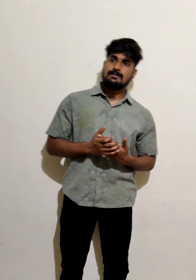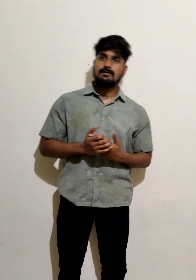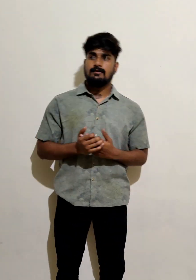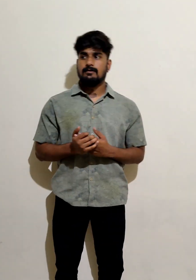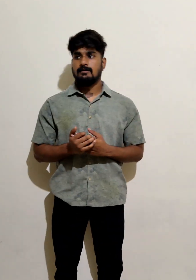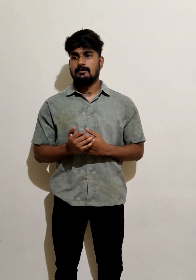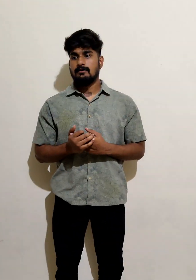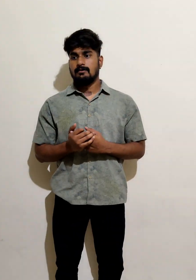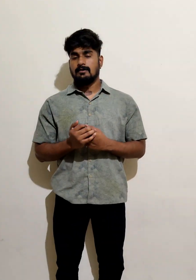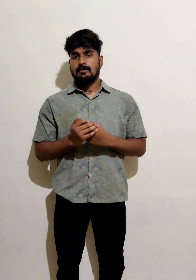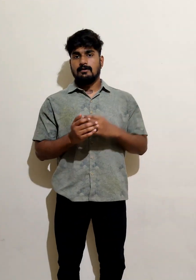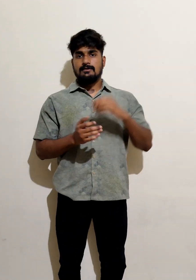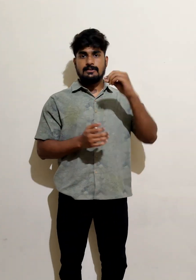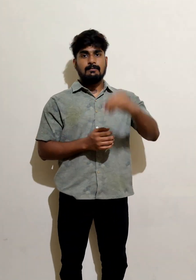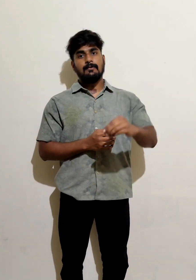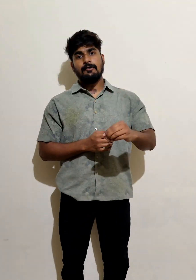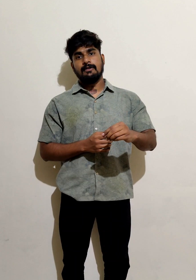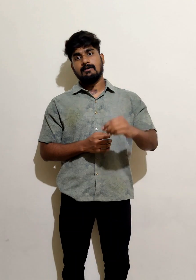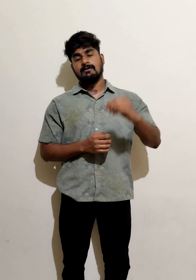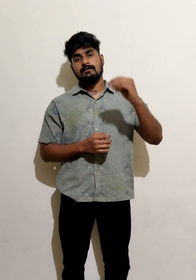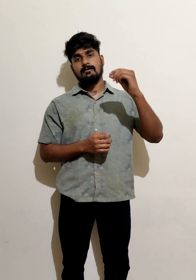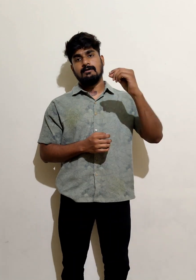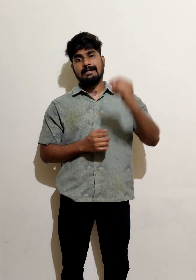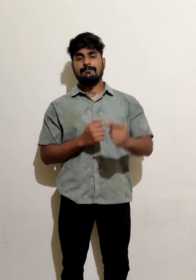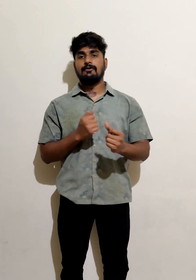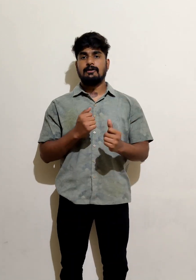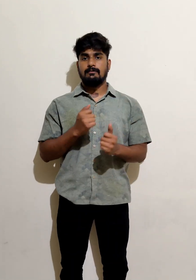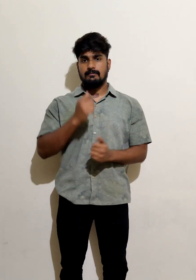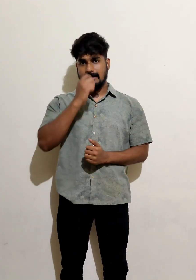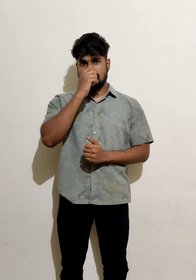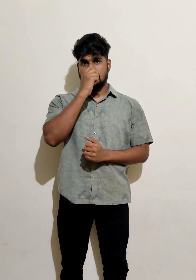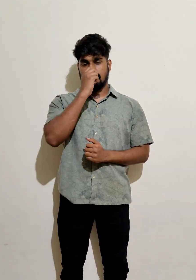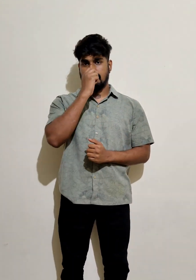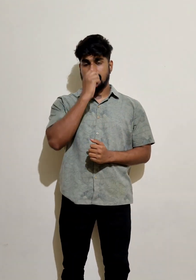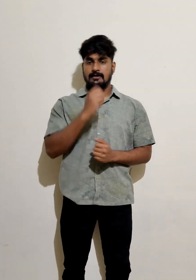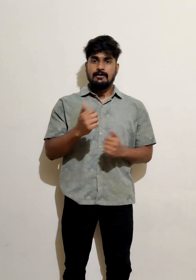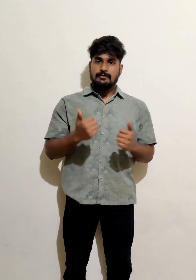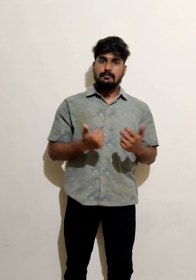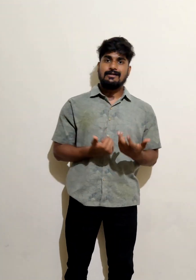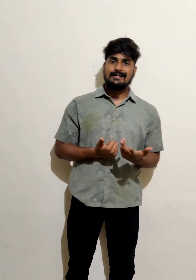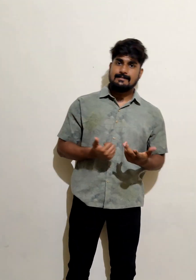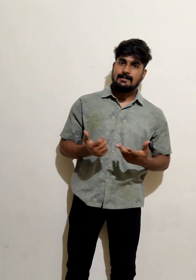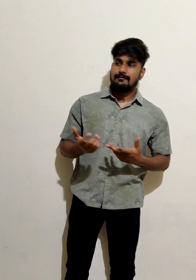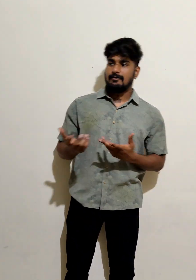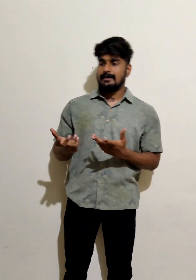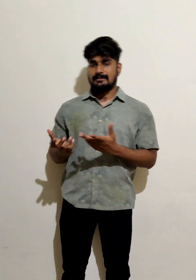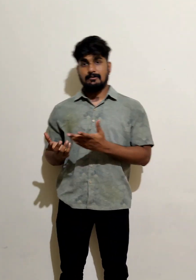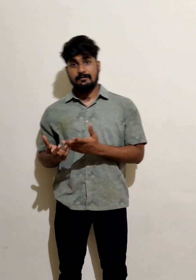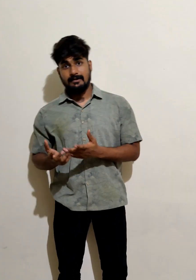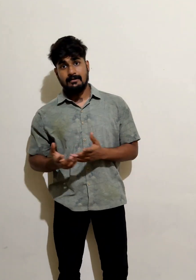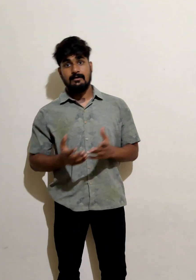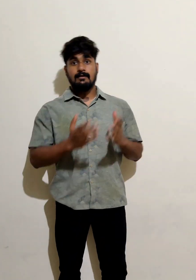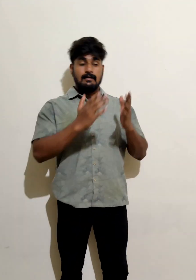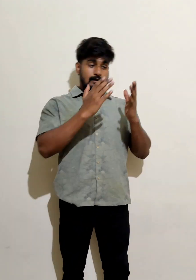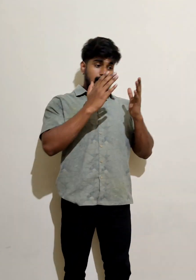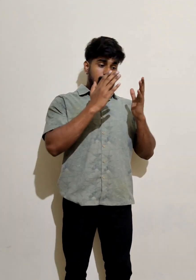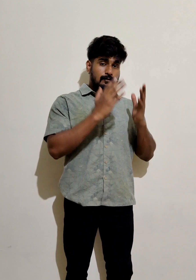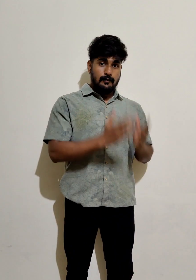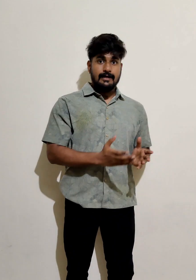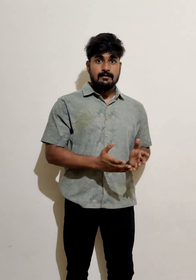let's jump on the default access modifier. So what is the default access modifier?